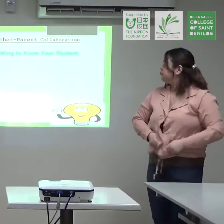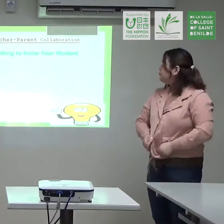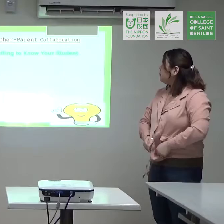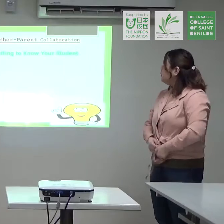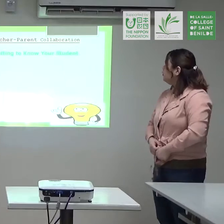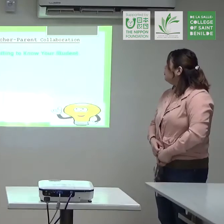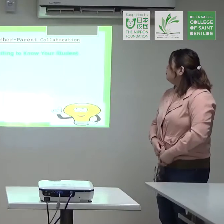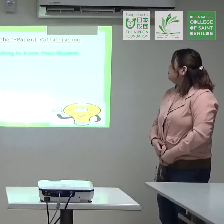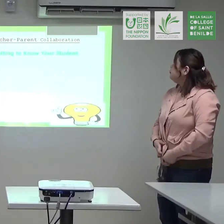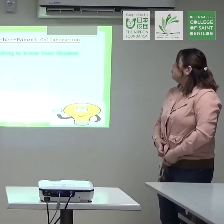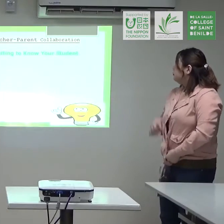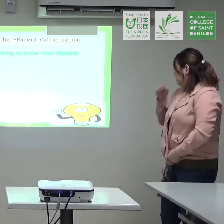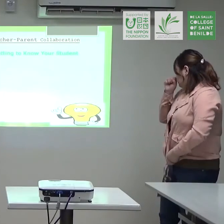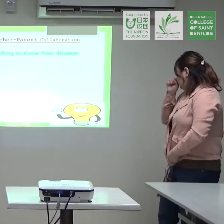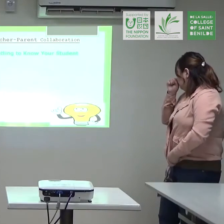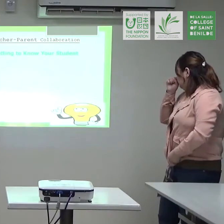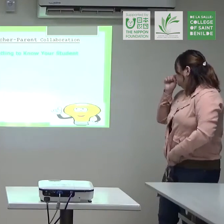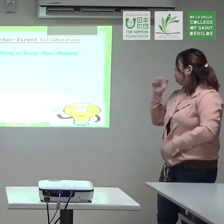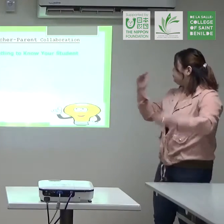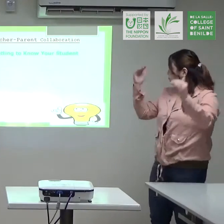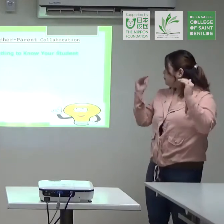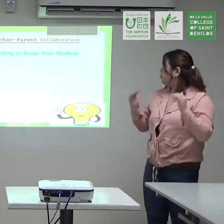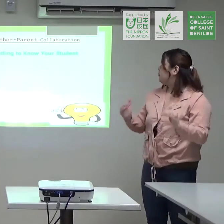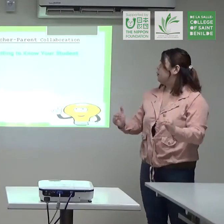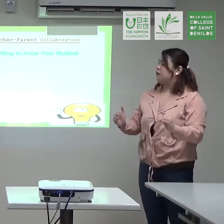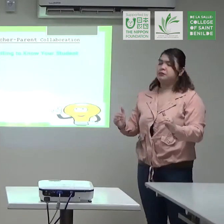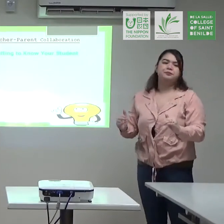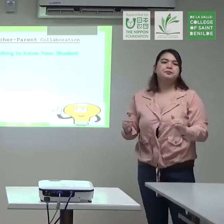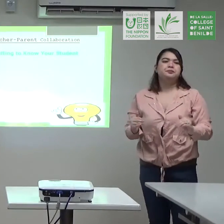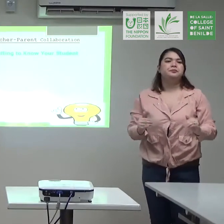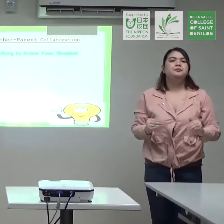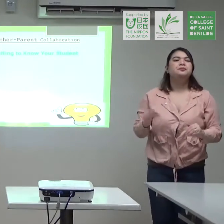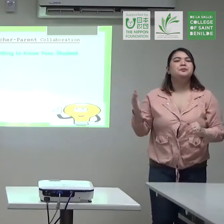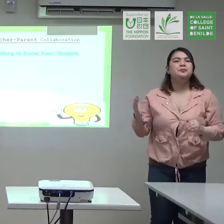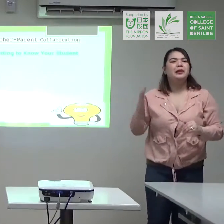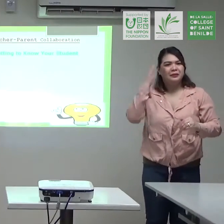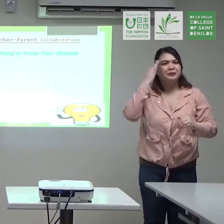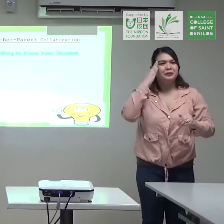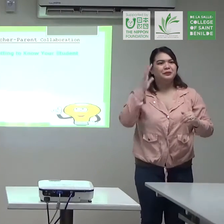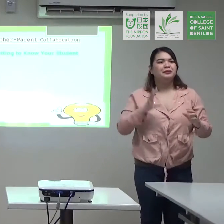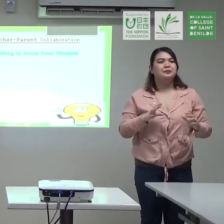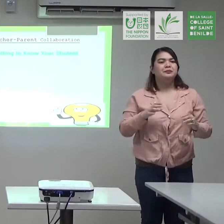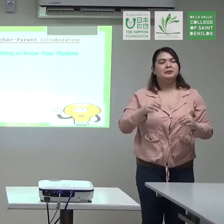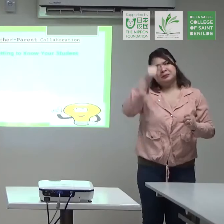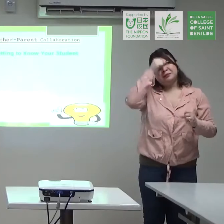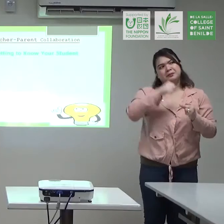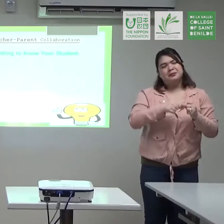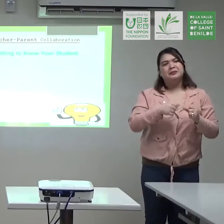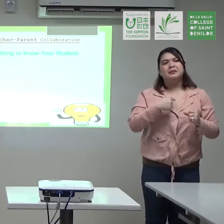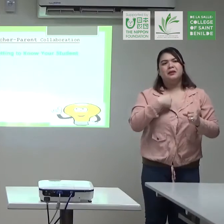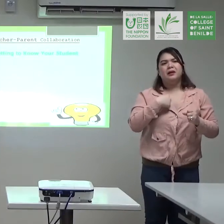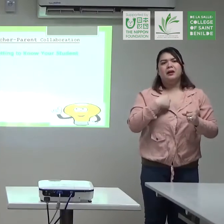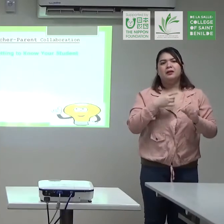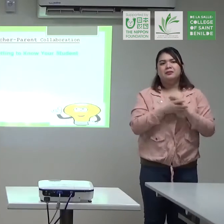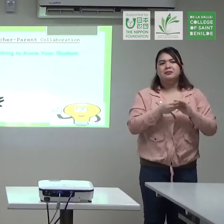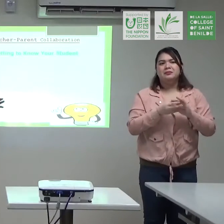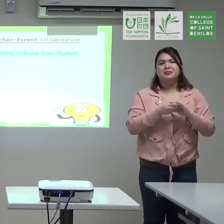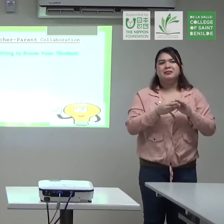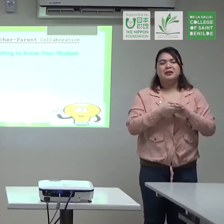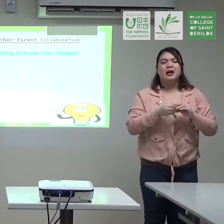Getting to know your student. Okay, first day. Meron akong teacher noon,